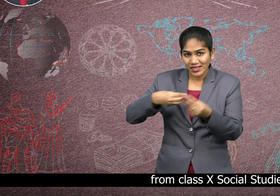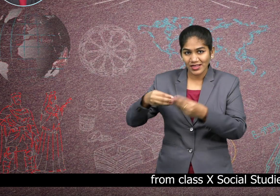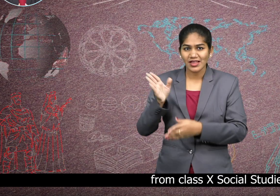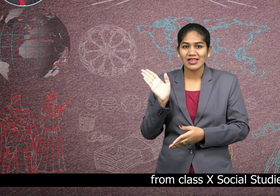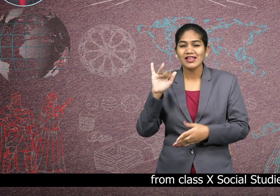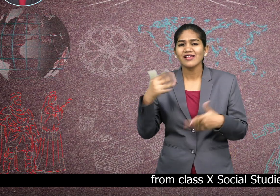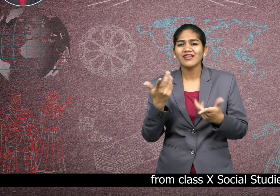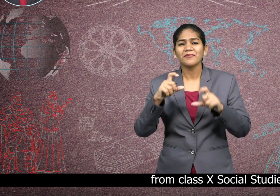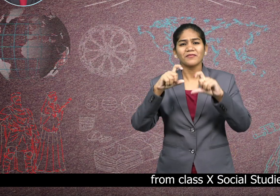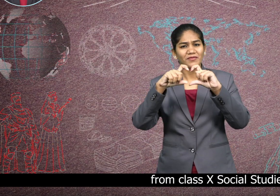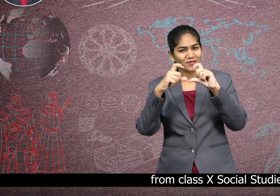Social Studies.